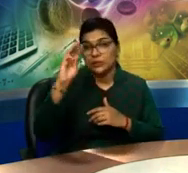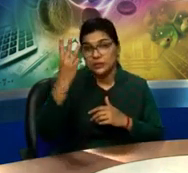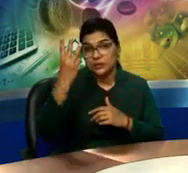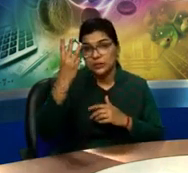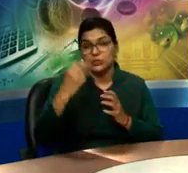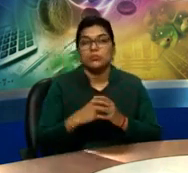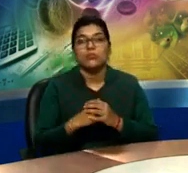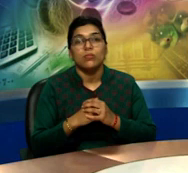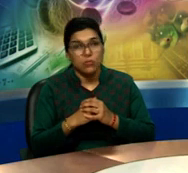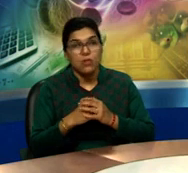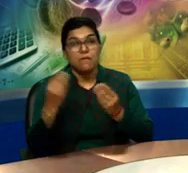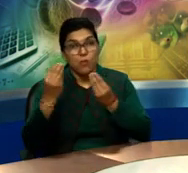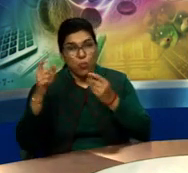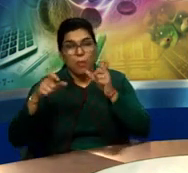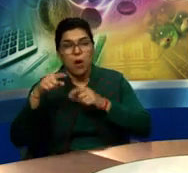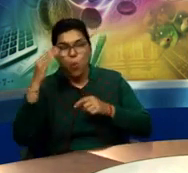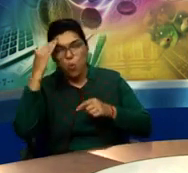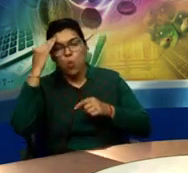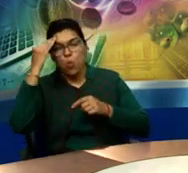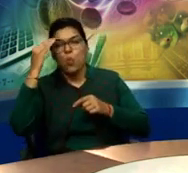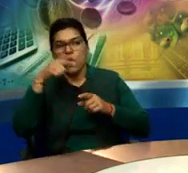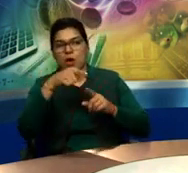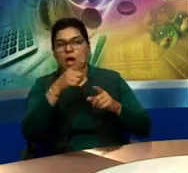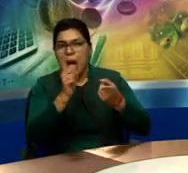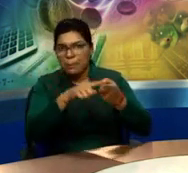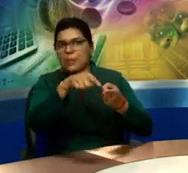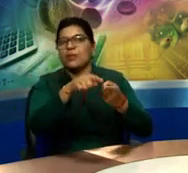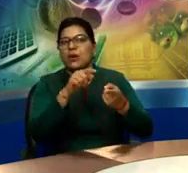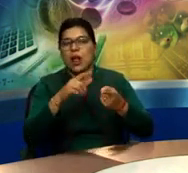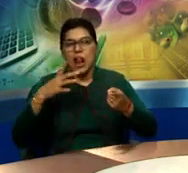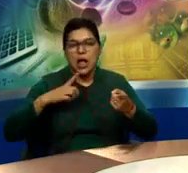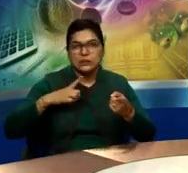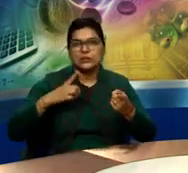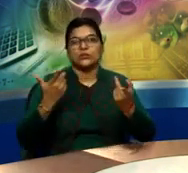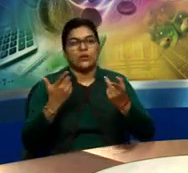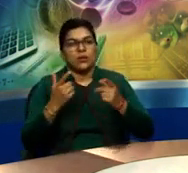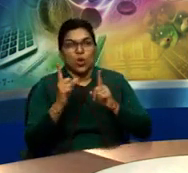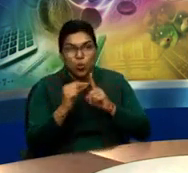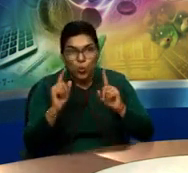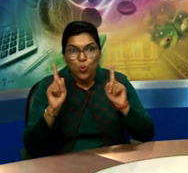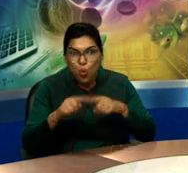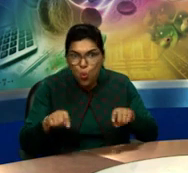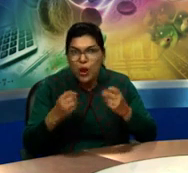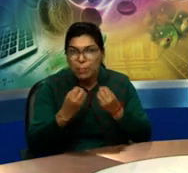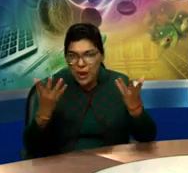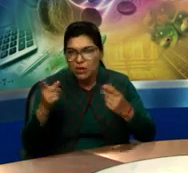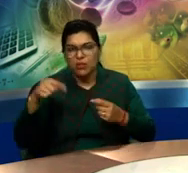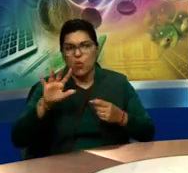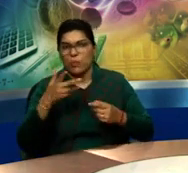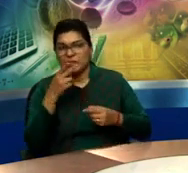The third point tells that if the person is rude and person is not polite, then it may